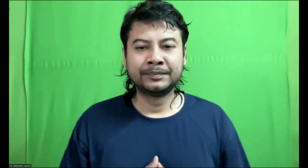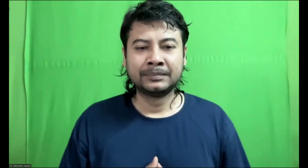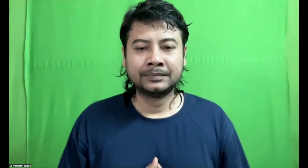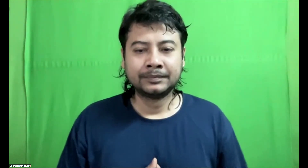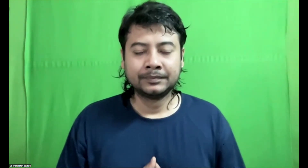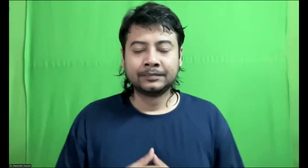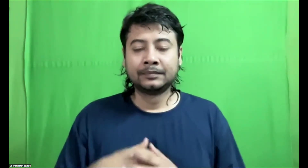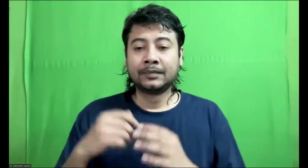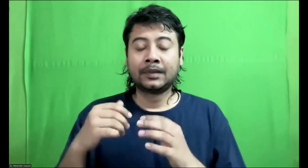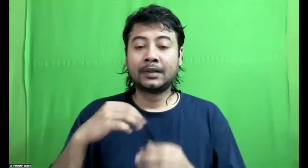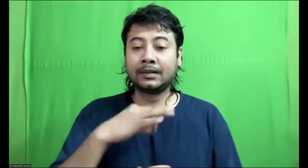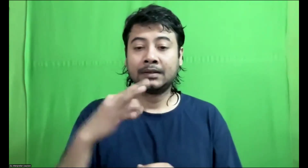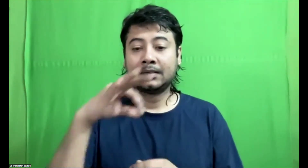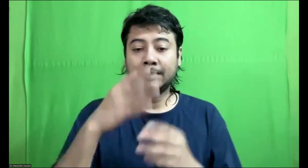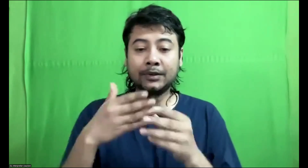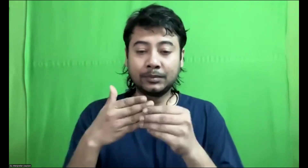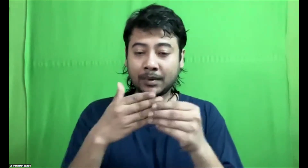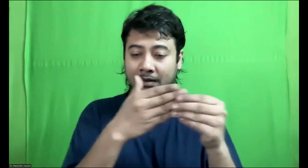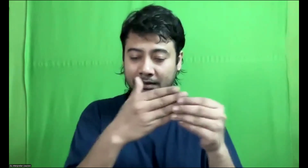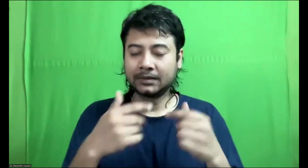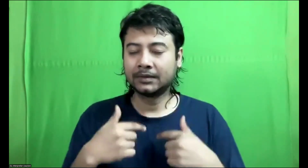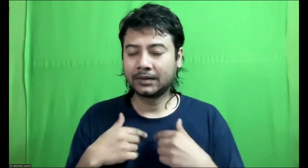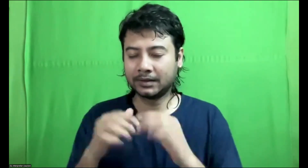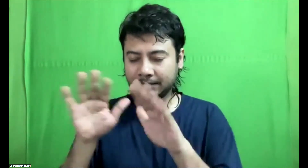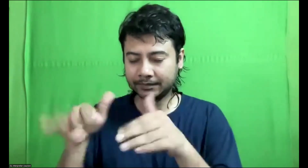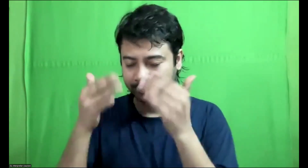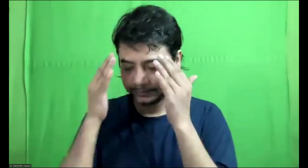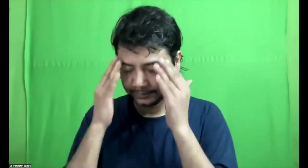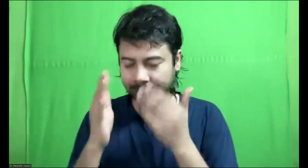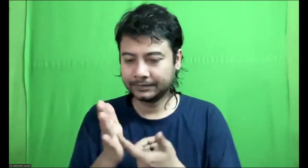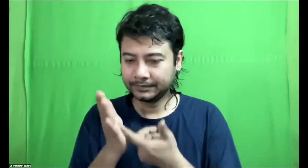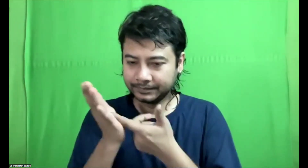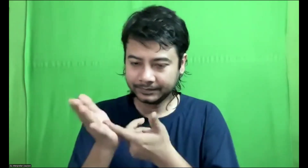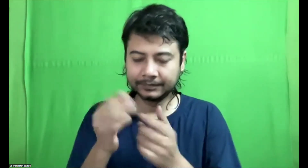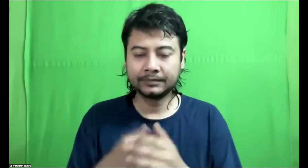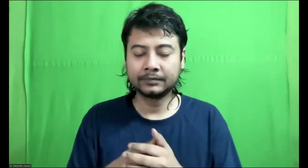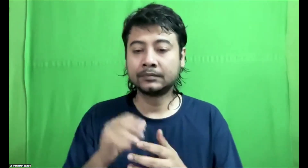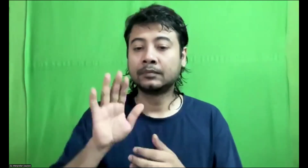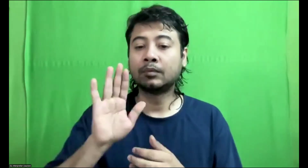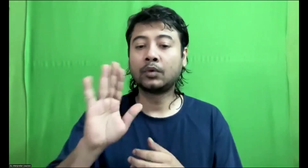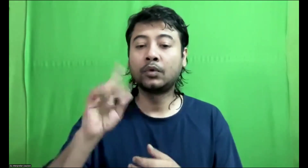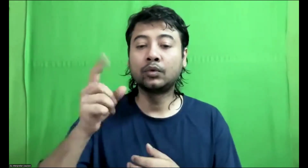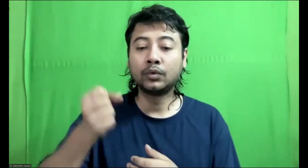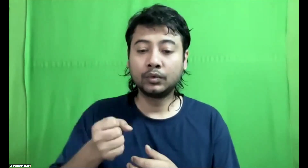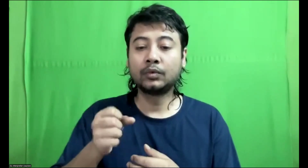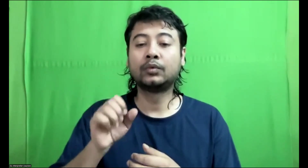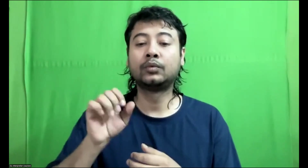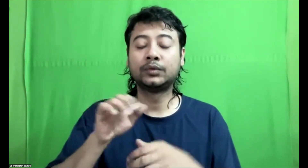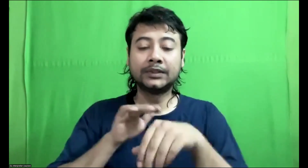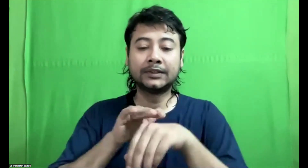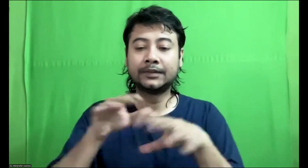O spiritual master, I offer my respects to you. You are servant of your Guru, Saraswati Goswami.